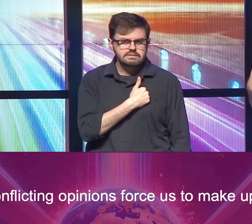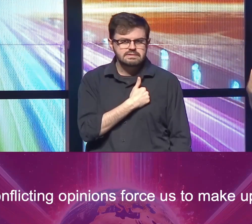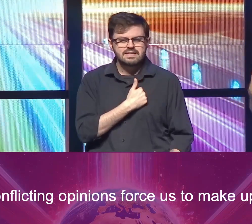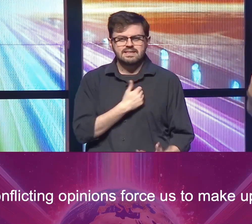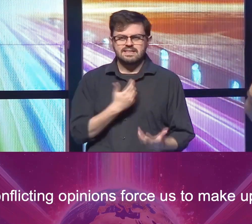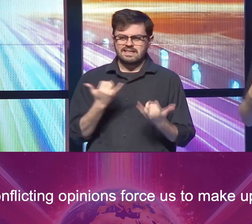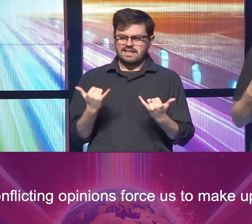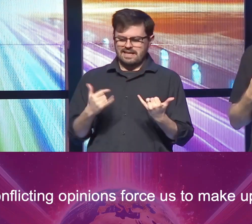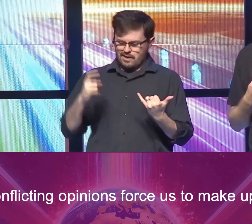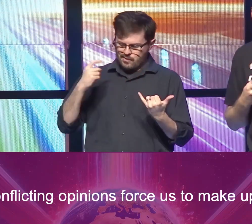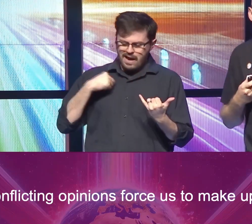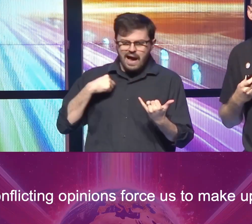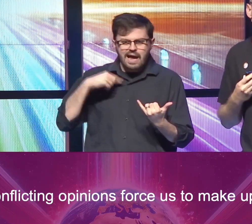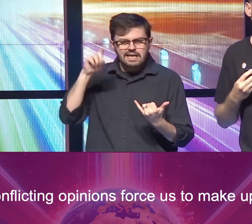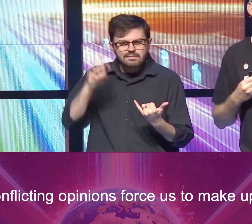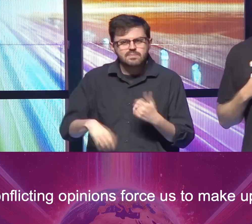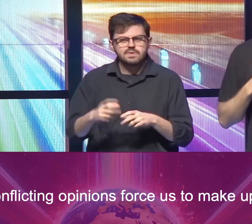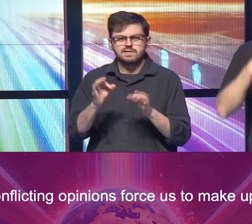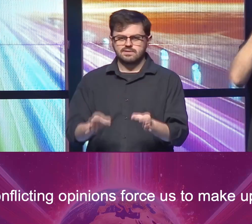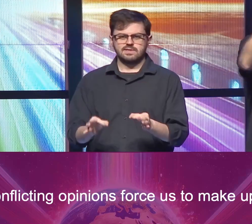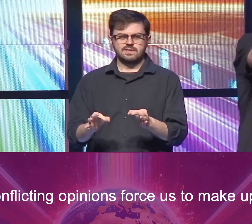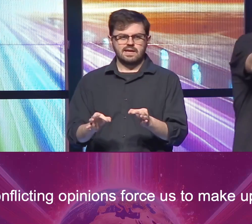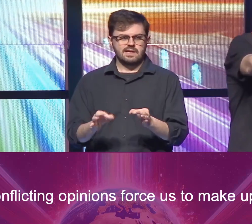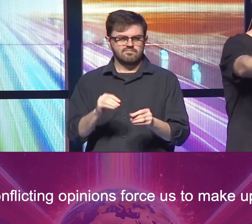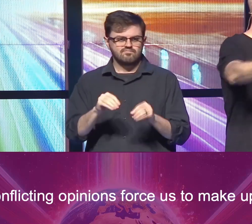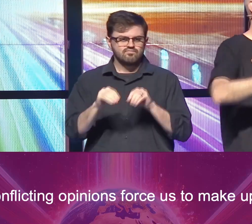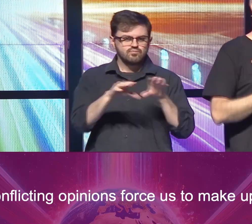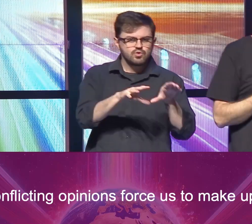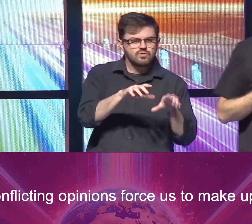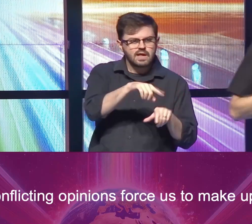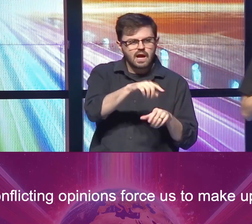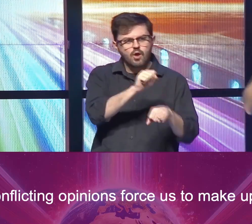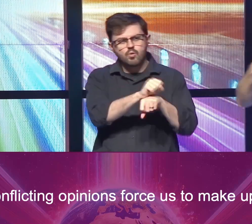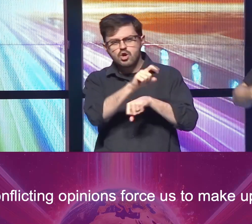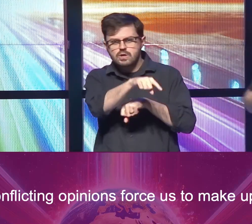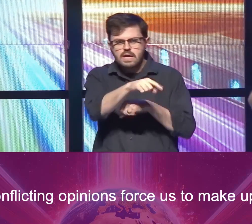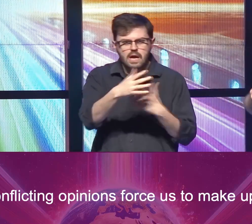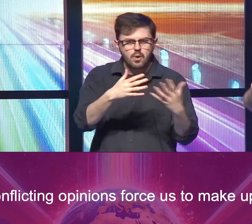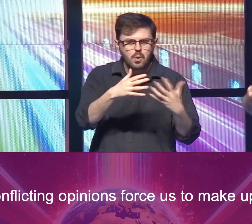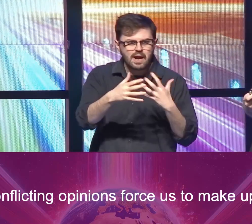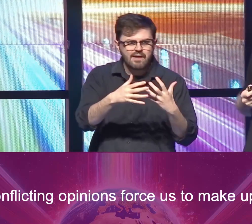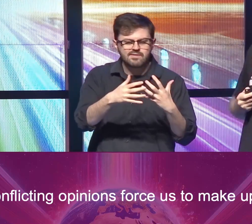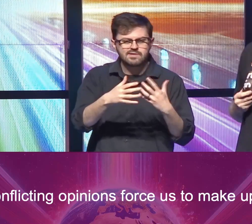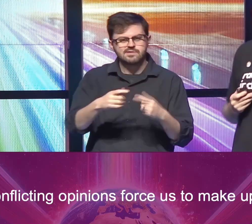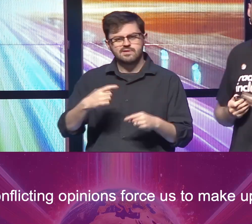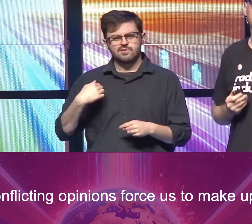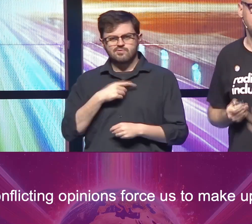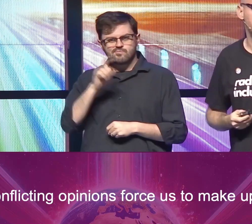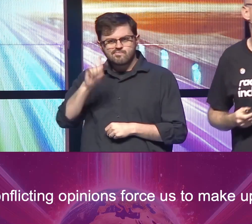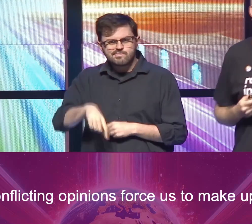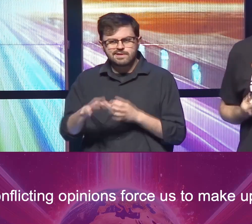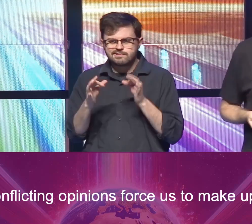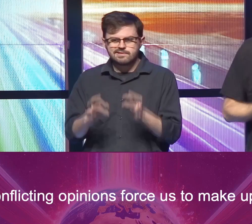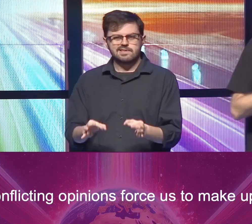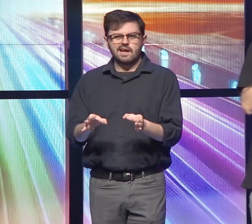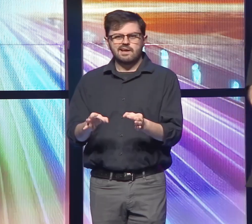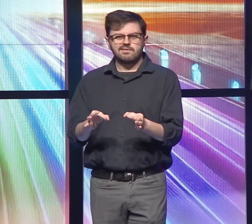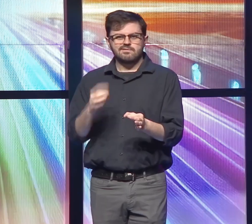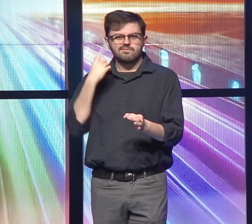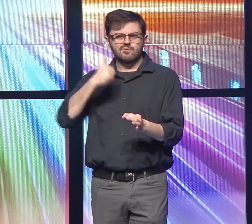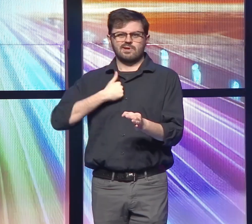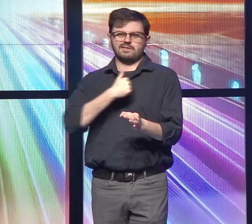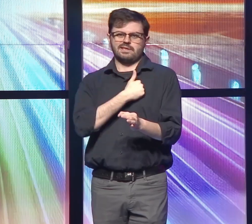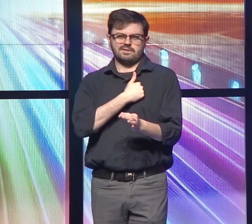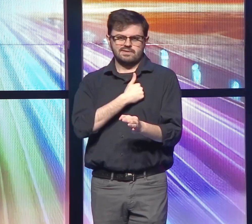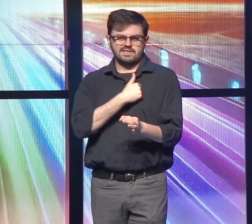to decide, am I going to move there? Am I going to work there? We actually have to own that decision ourselves. And when one